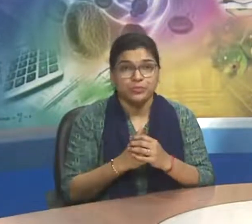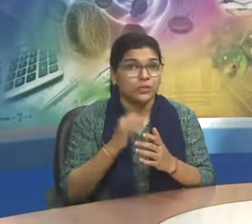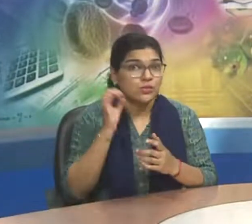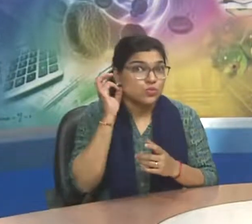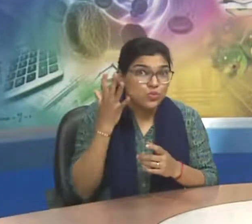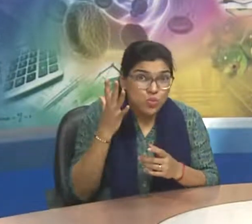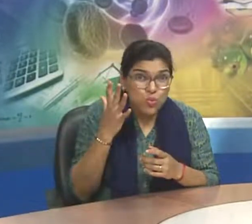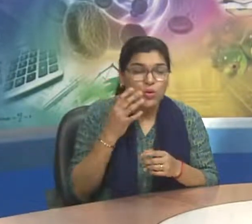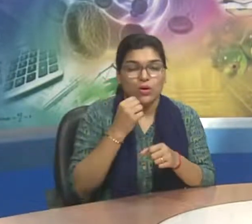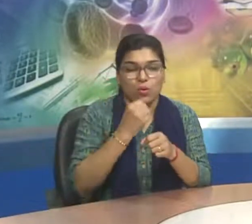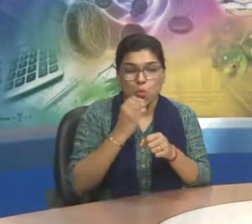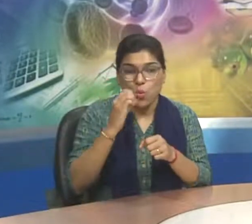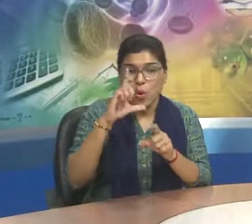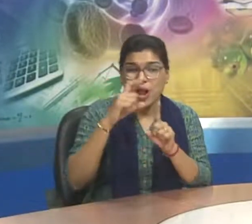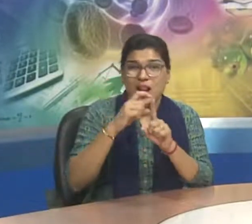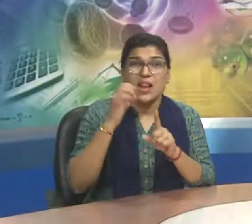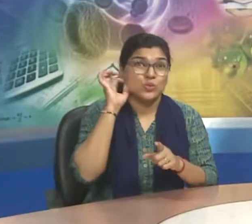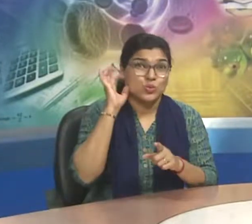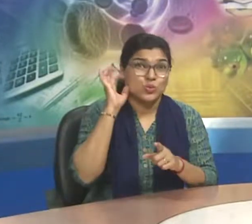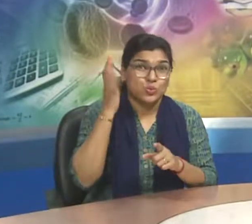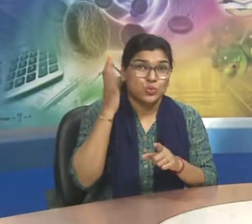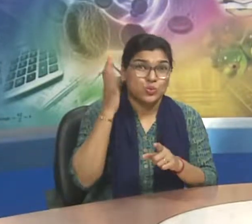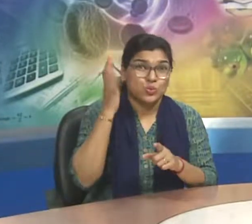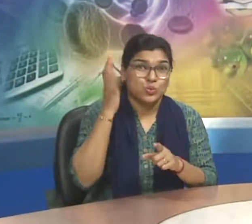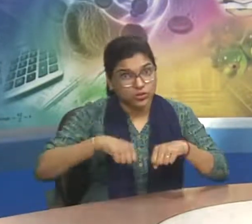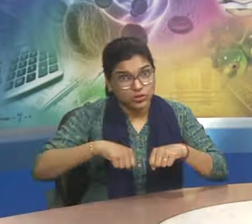you will not forget the jewelries